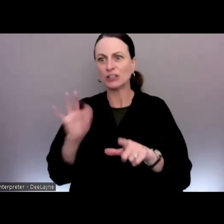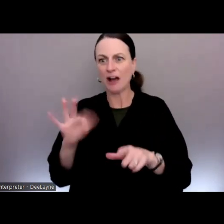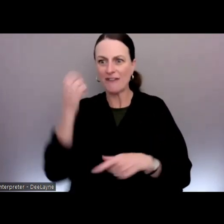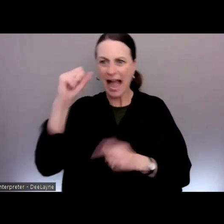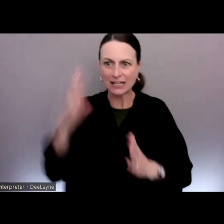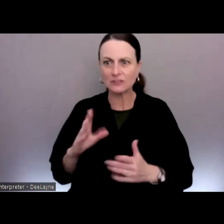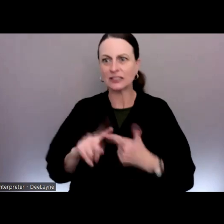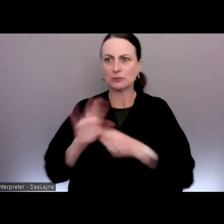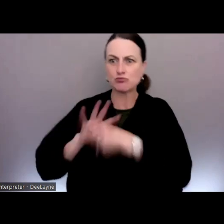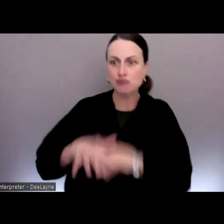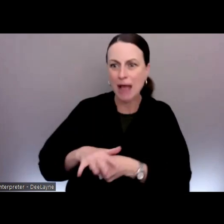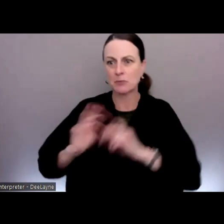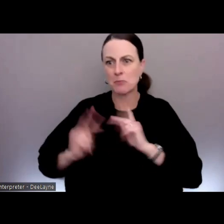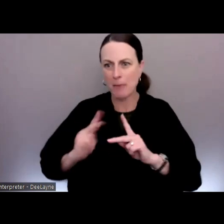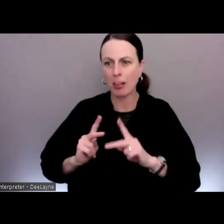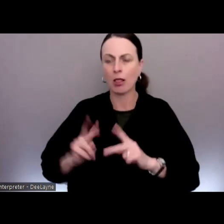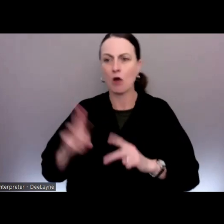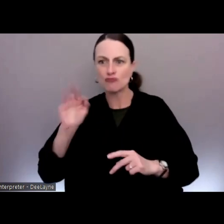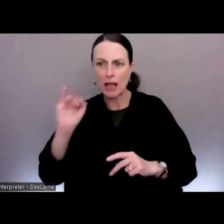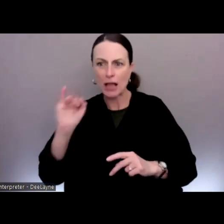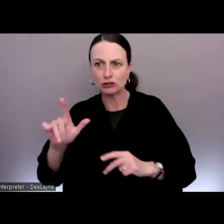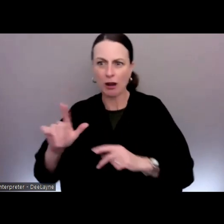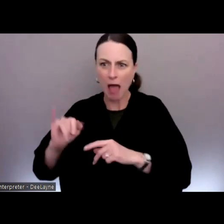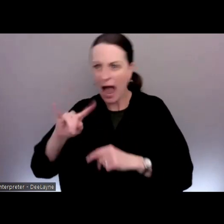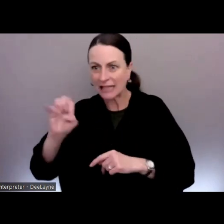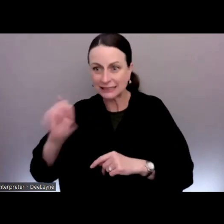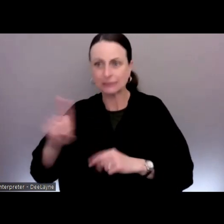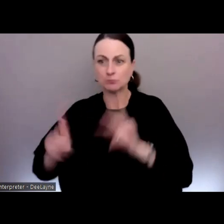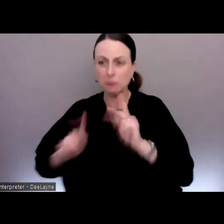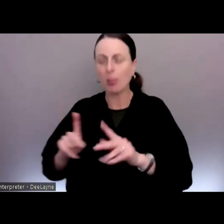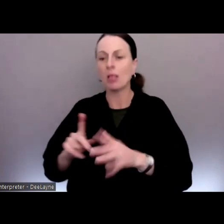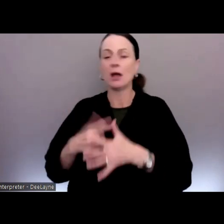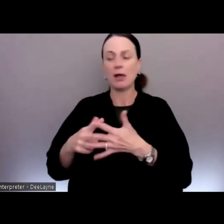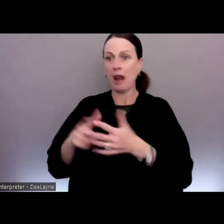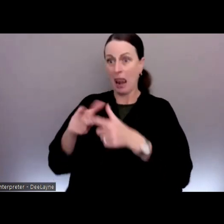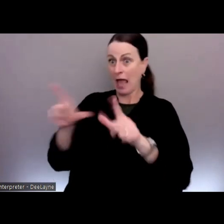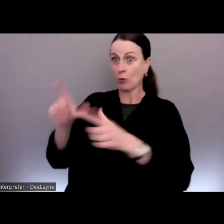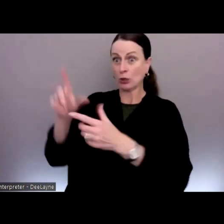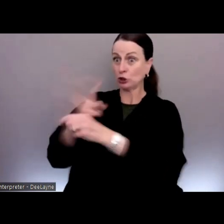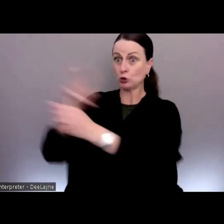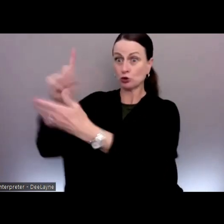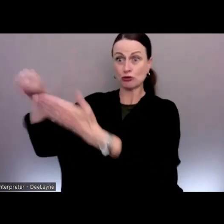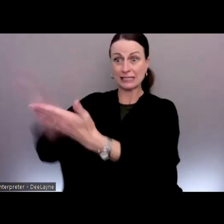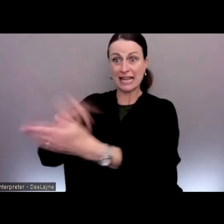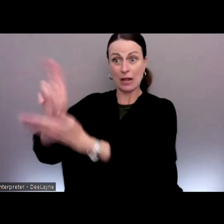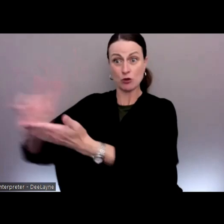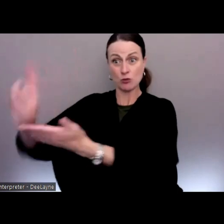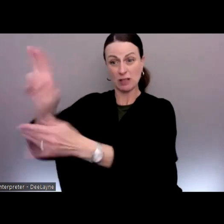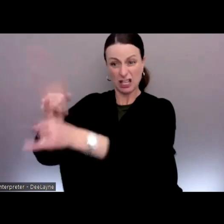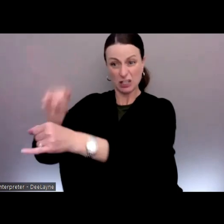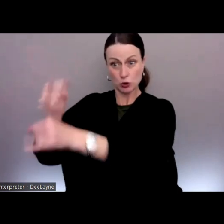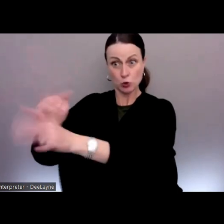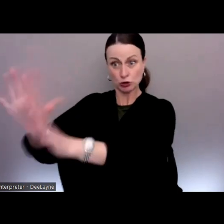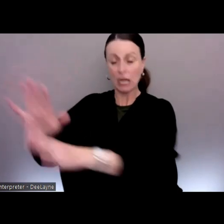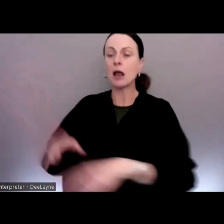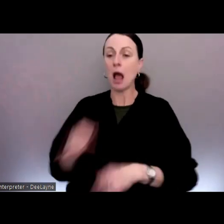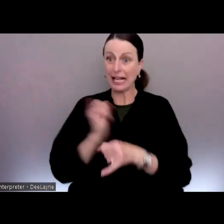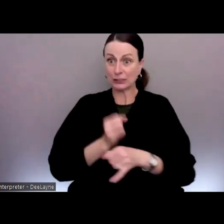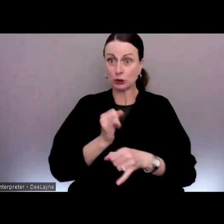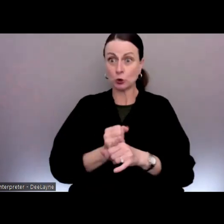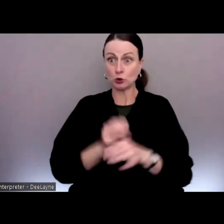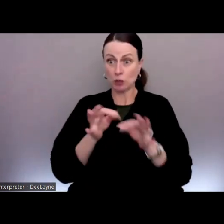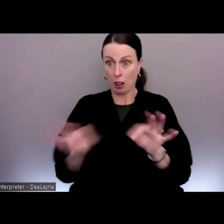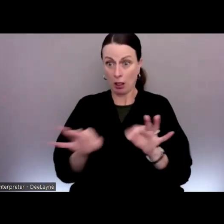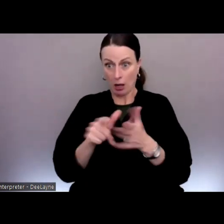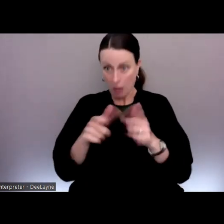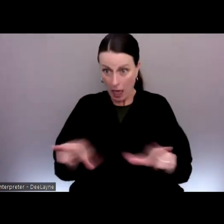peoples, often the very language used to critique the institution. Not only does institutional discourse absorb this language,